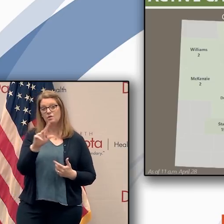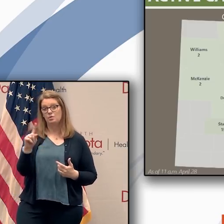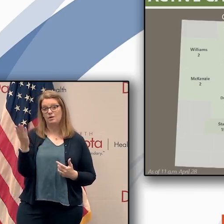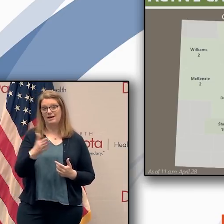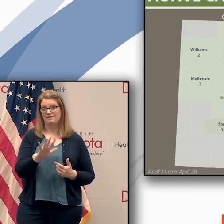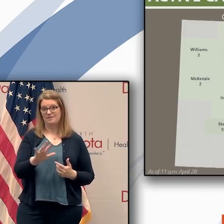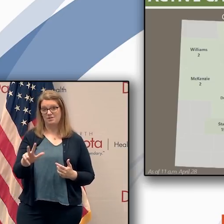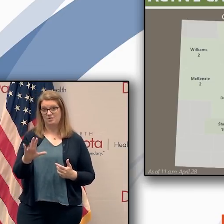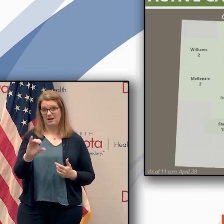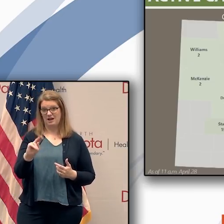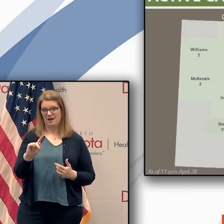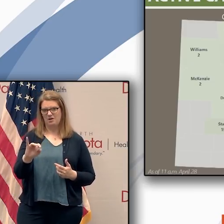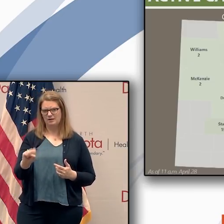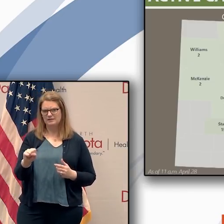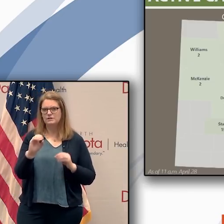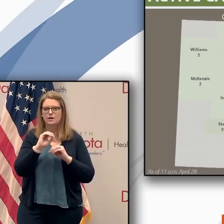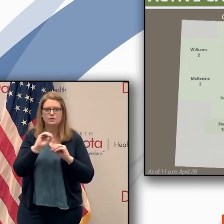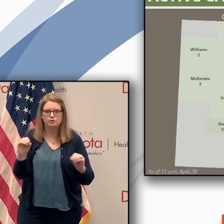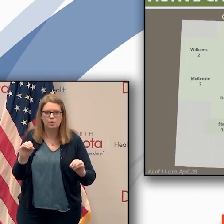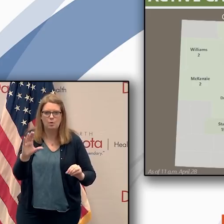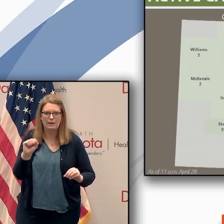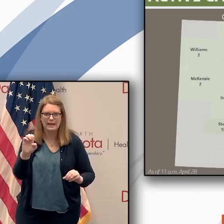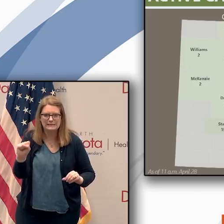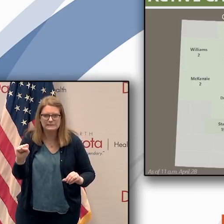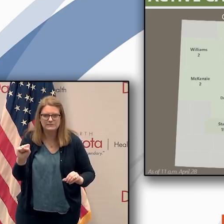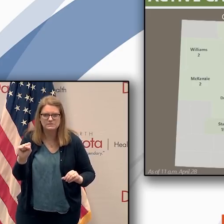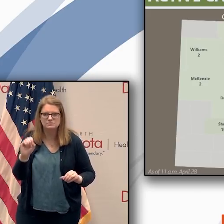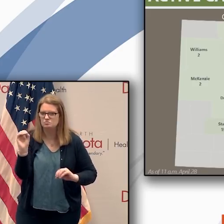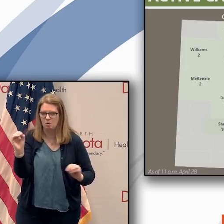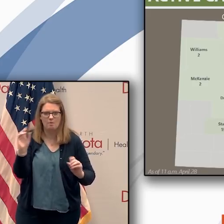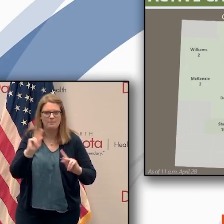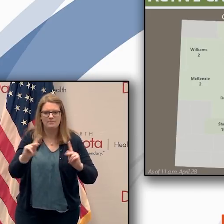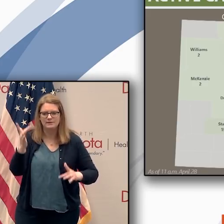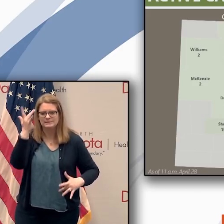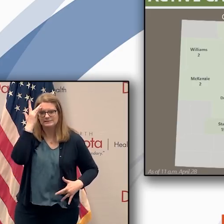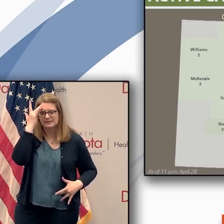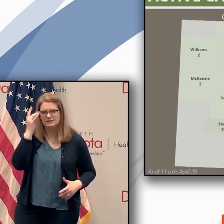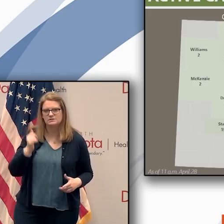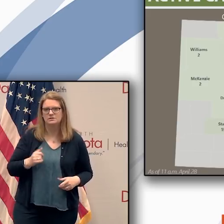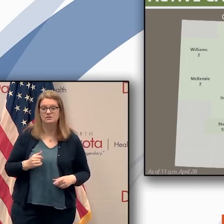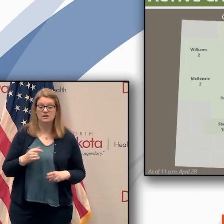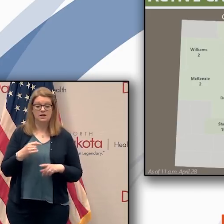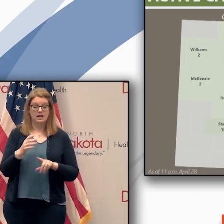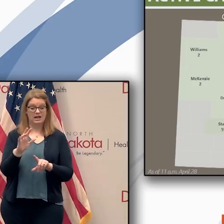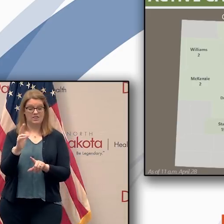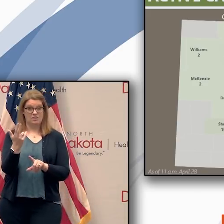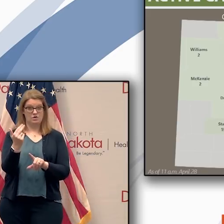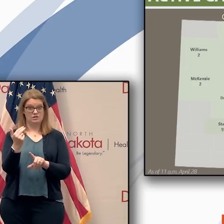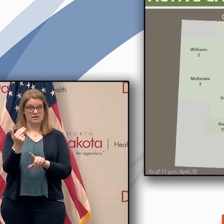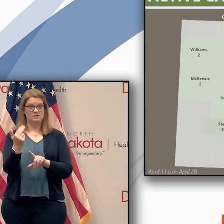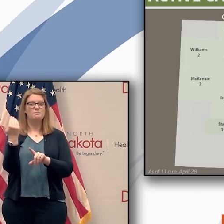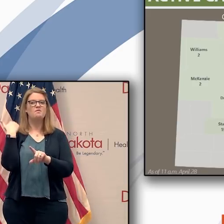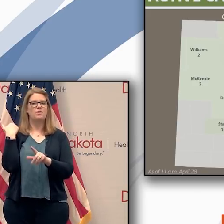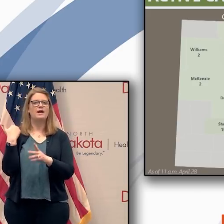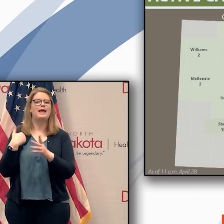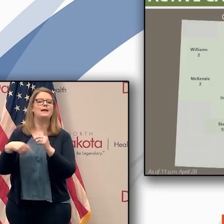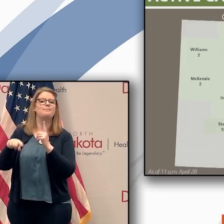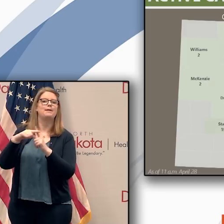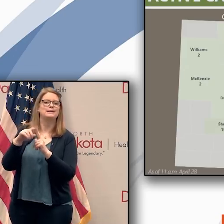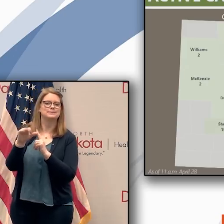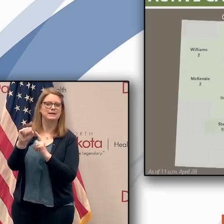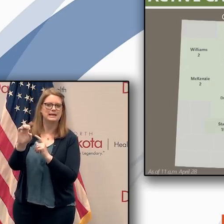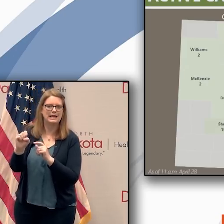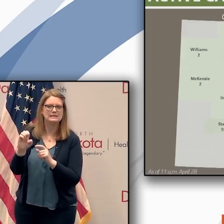active case. That's a really good thing. And 13 of those were counties that previously had positives, but now everyone who